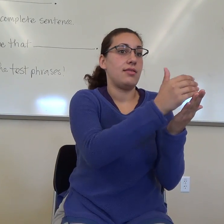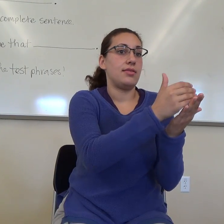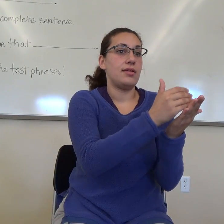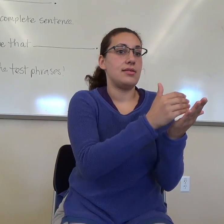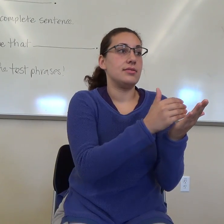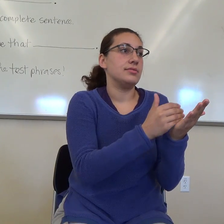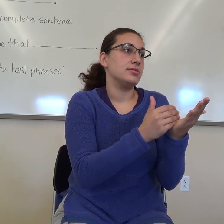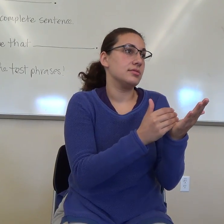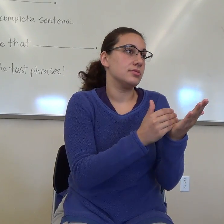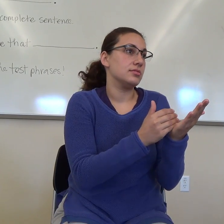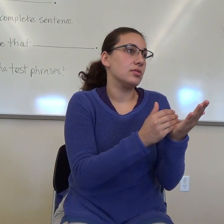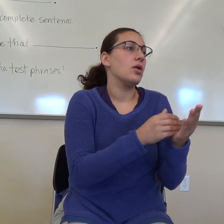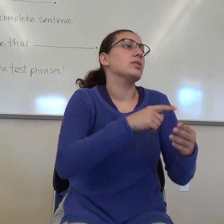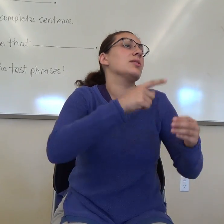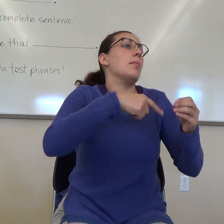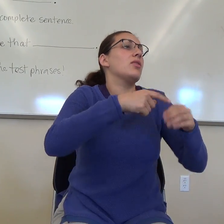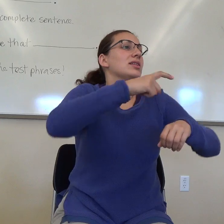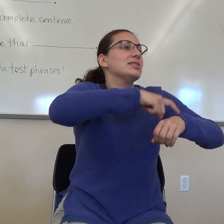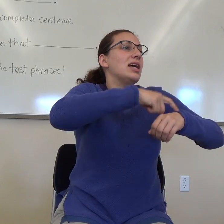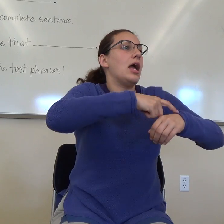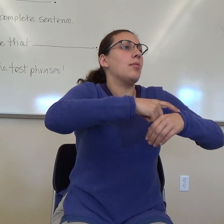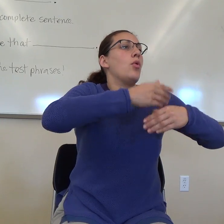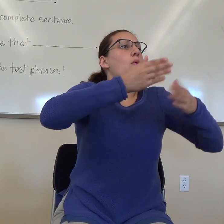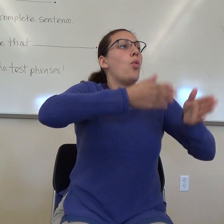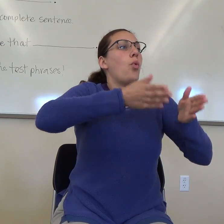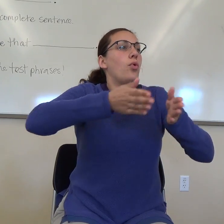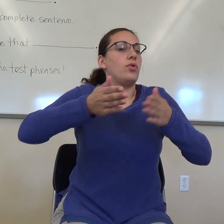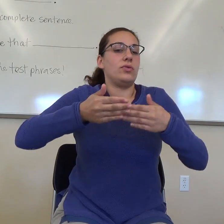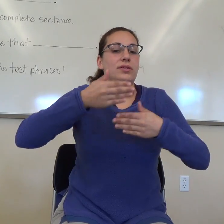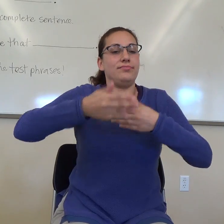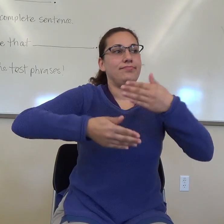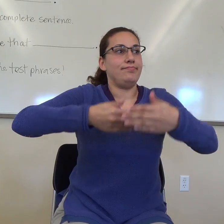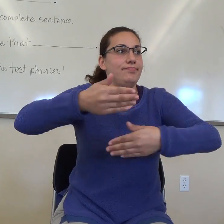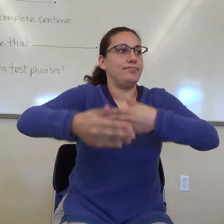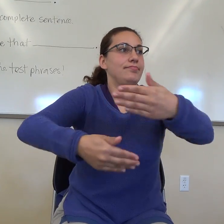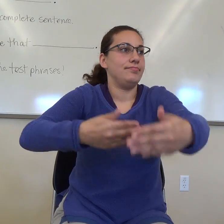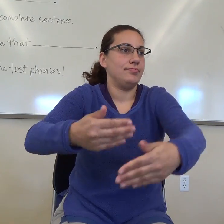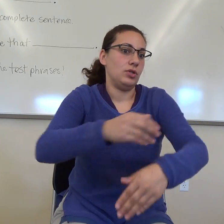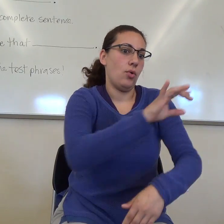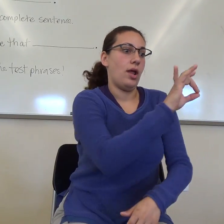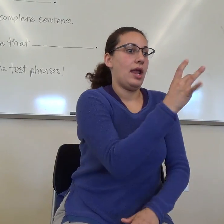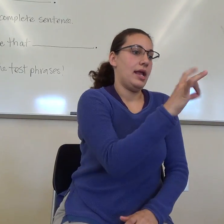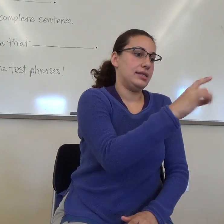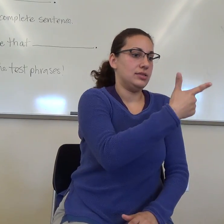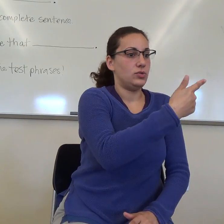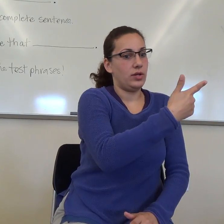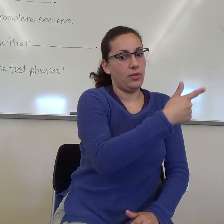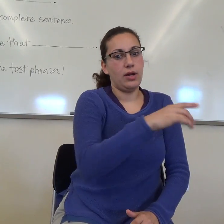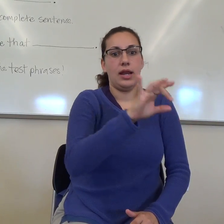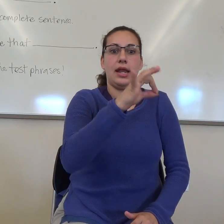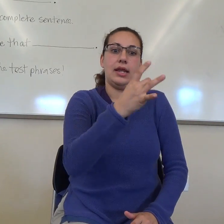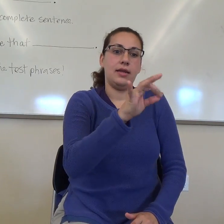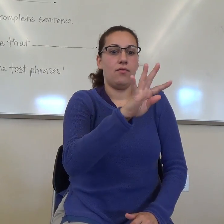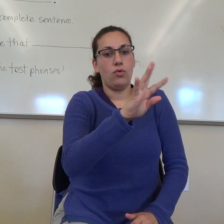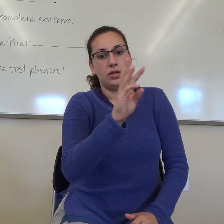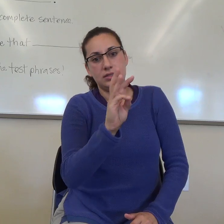these chronological lists, right? 1821, 1846,